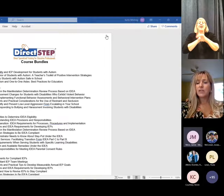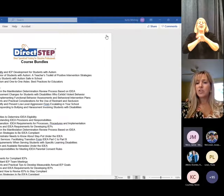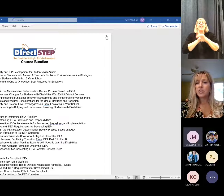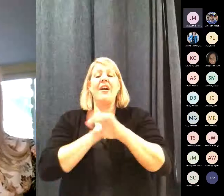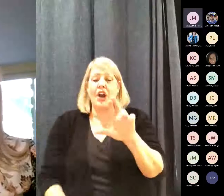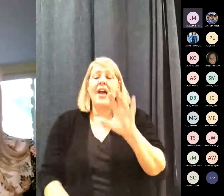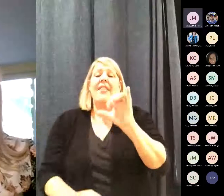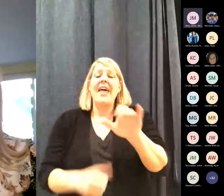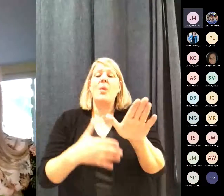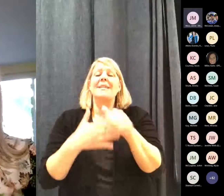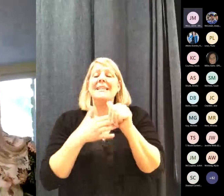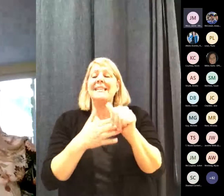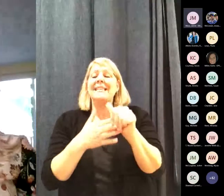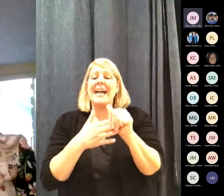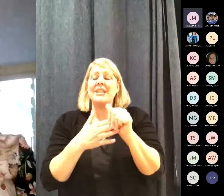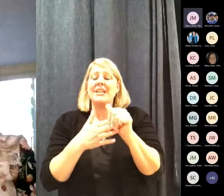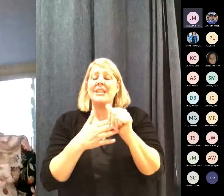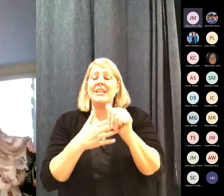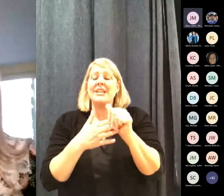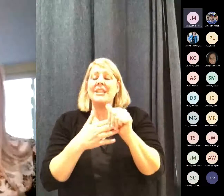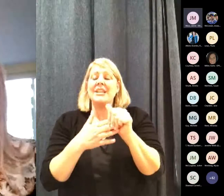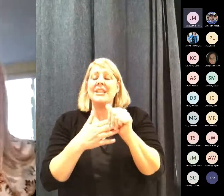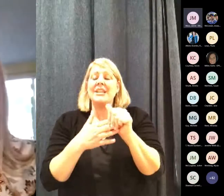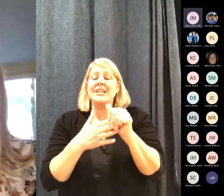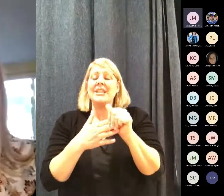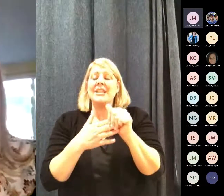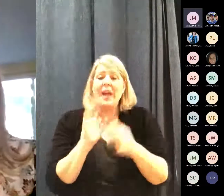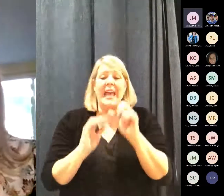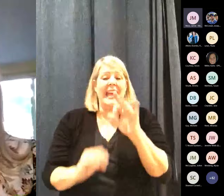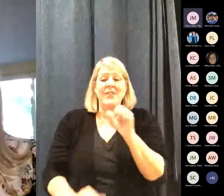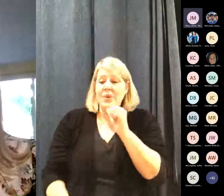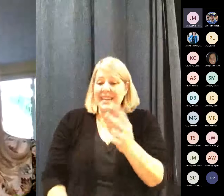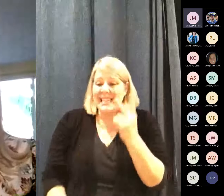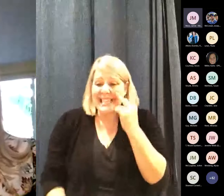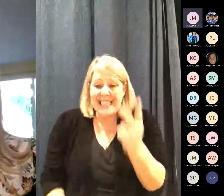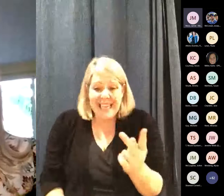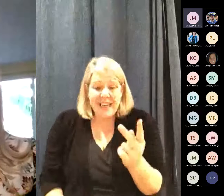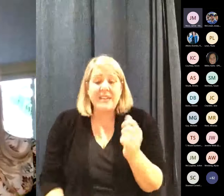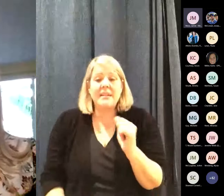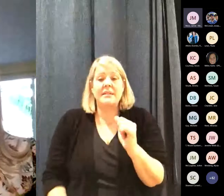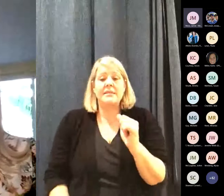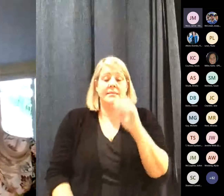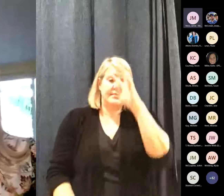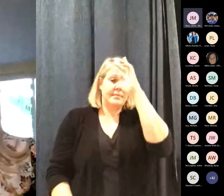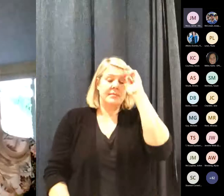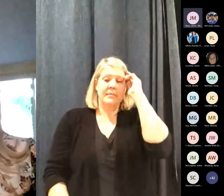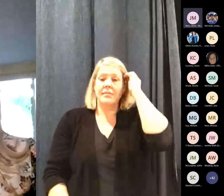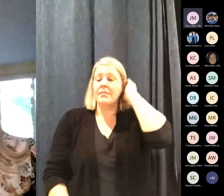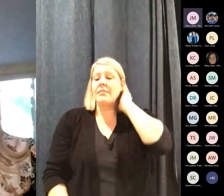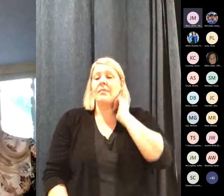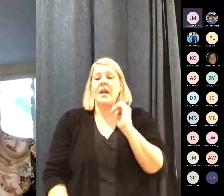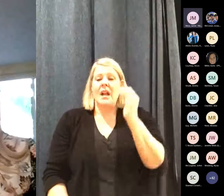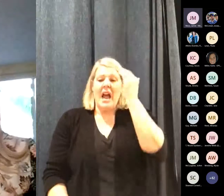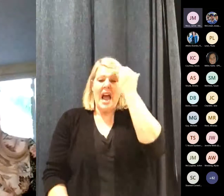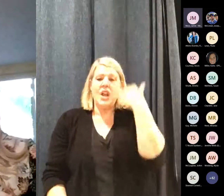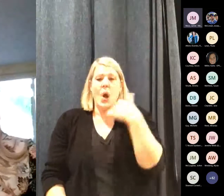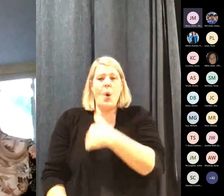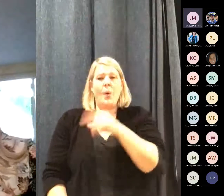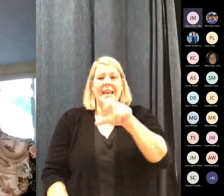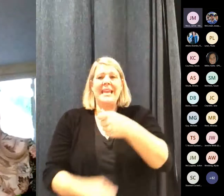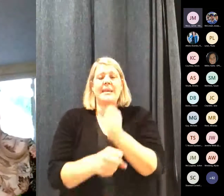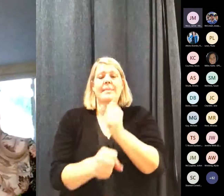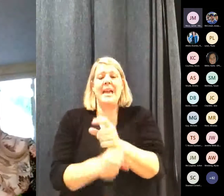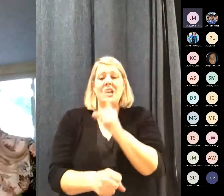to share that now. I know we need to make sure that we're finished up here at 3:30.